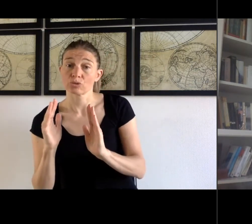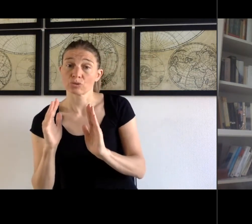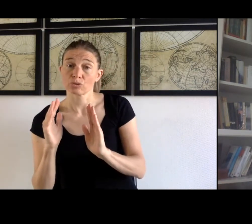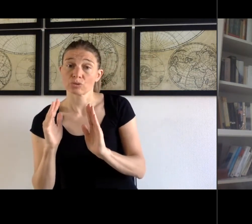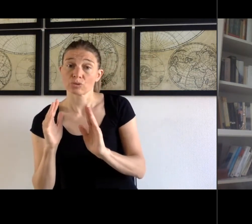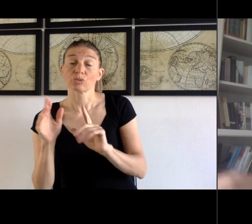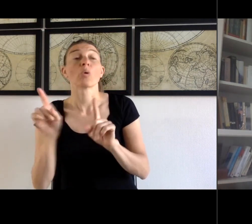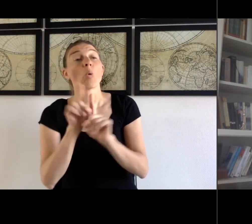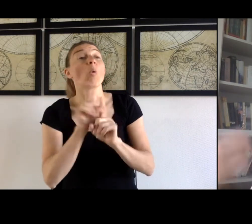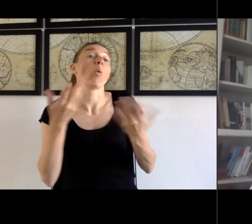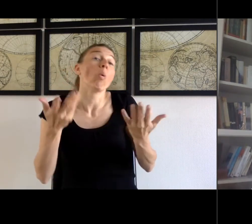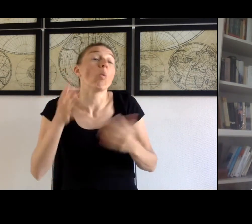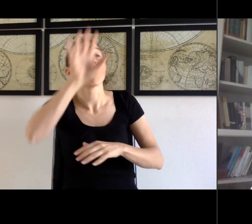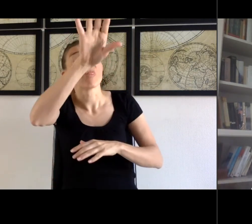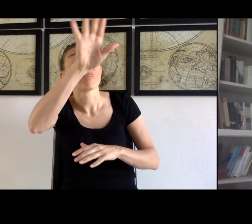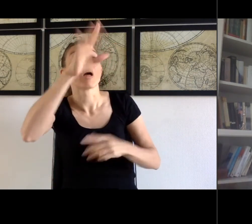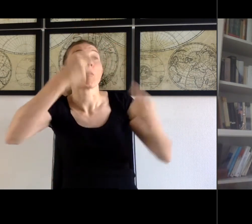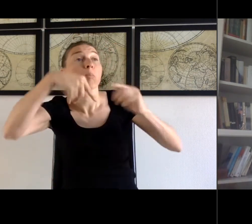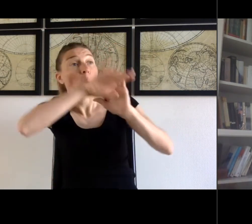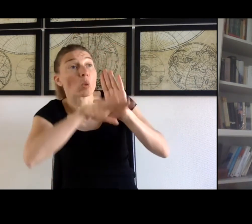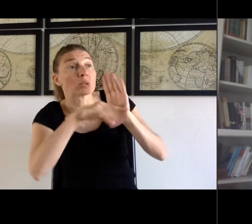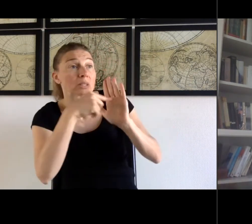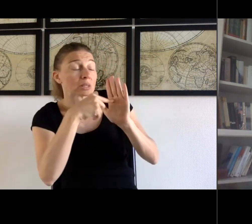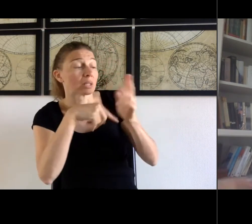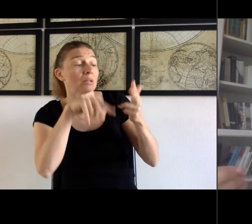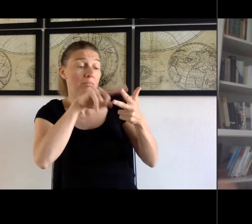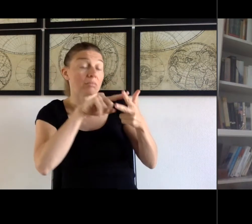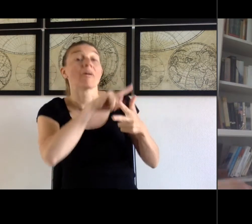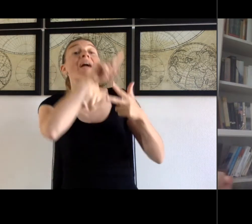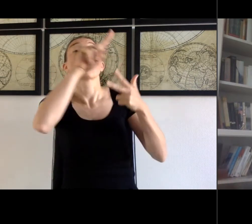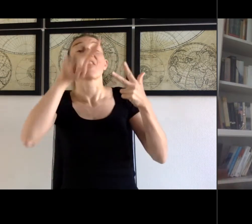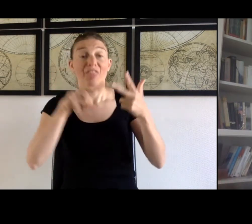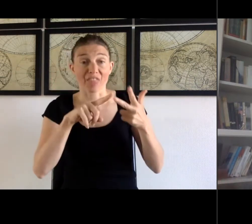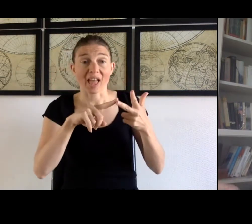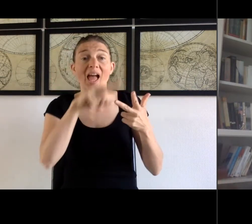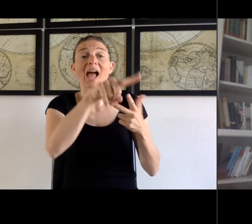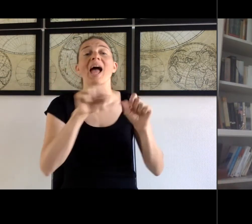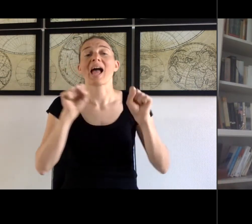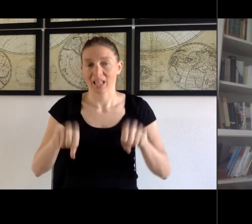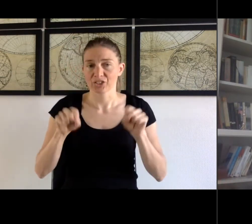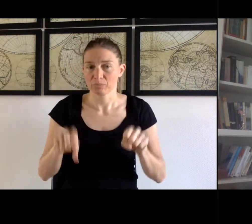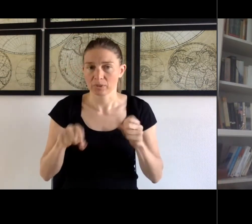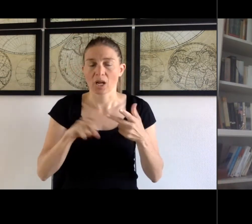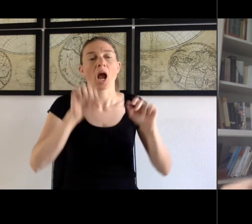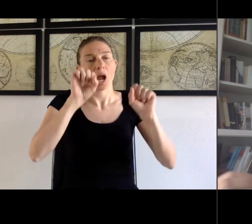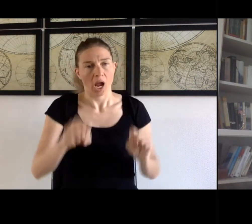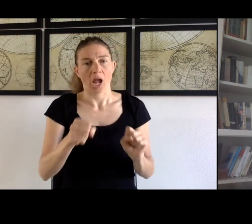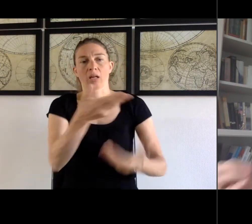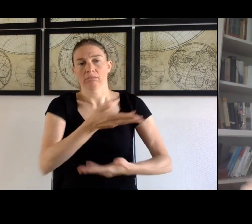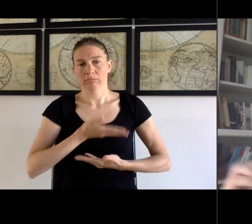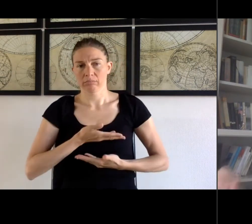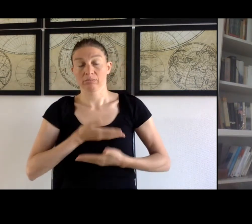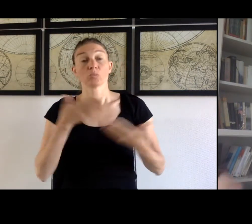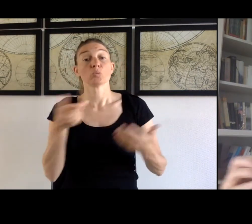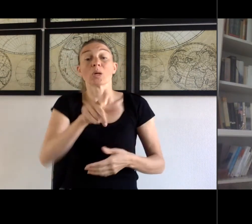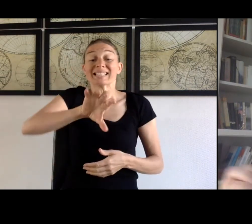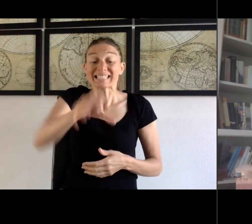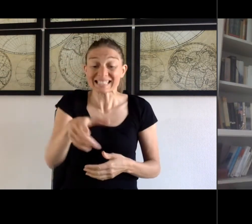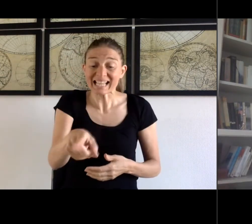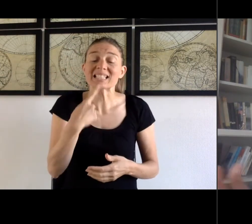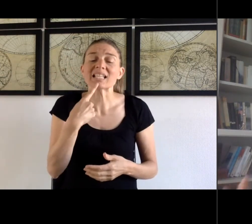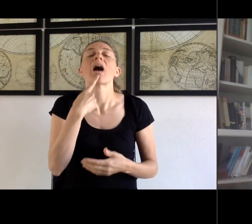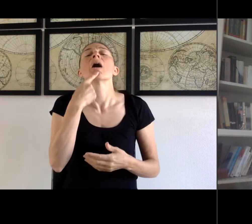or policies. And then you go to the eligibility, which is the stage in which you define which services,